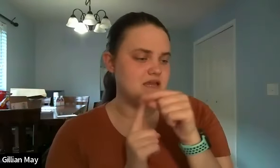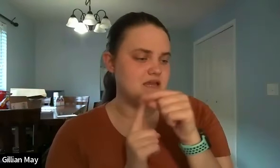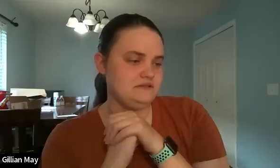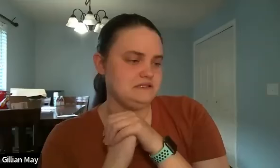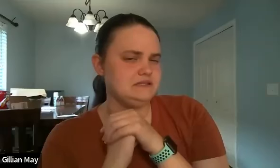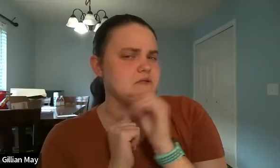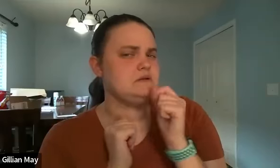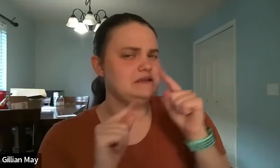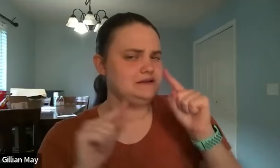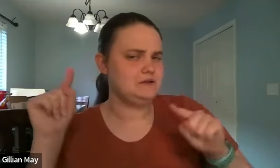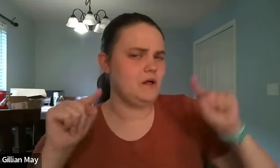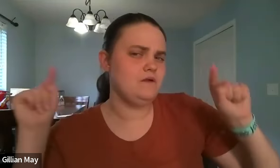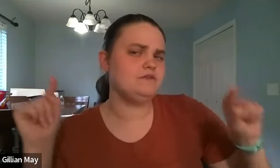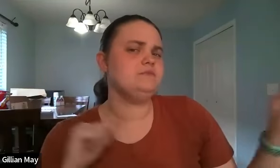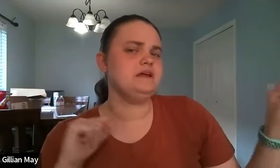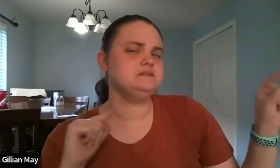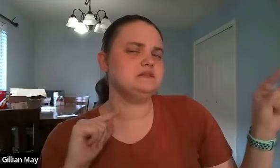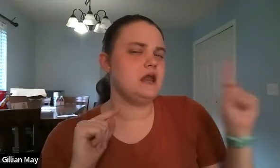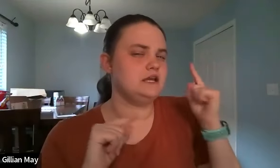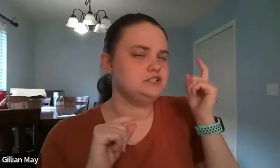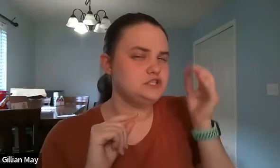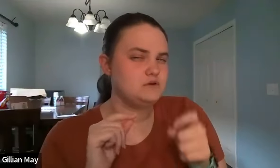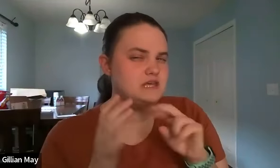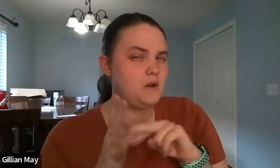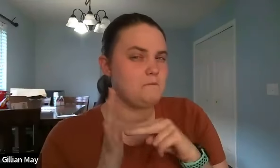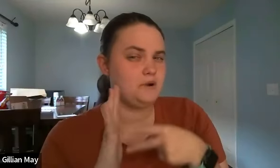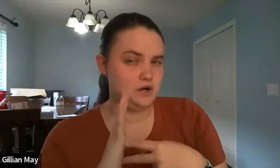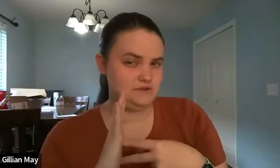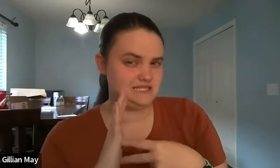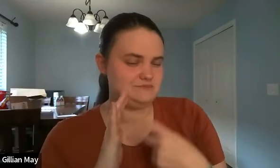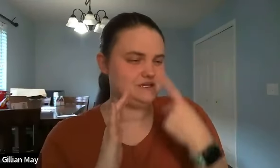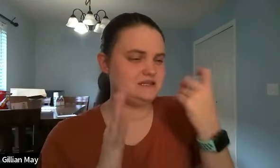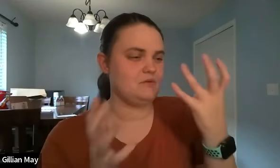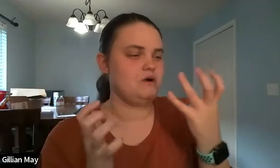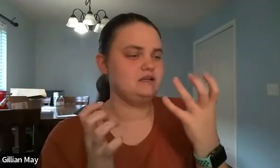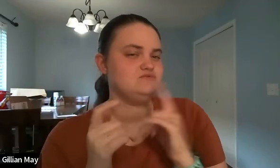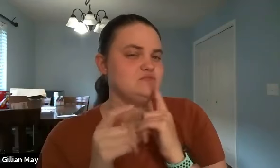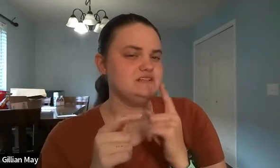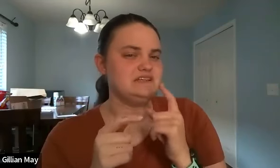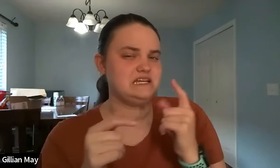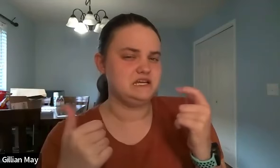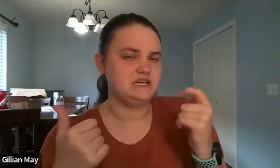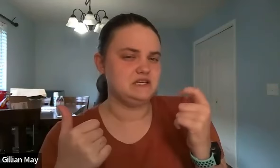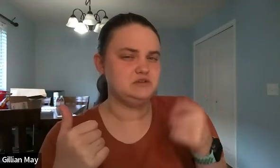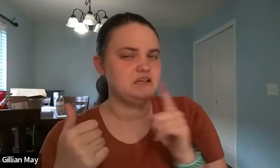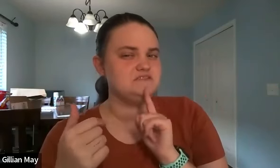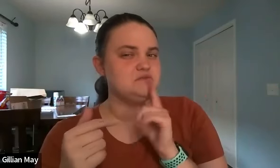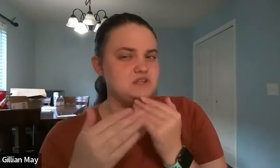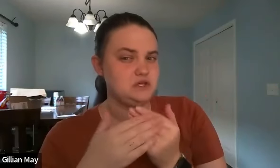have, they're a little all over the place. And I chose that on purpose because I want to really, you guys have done really good